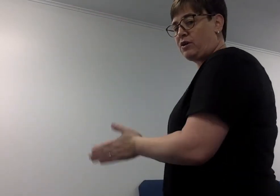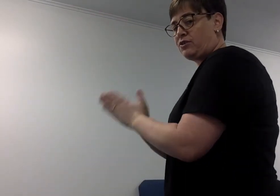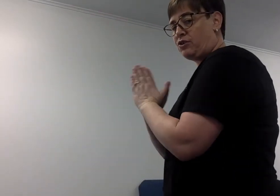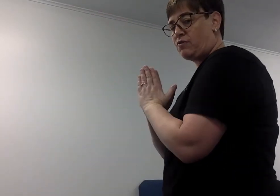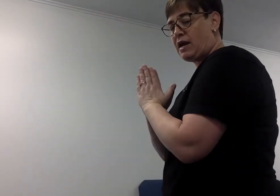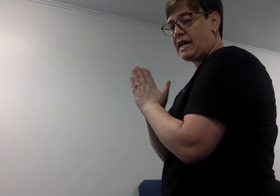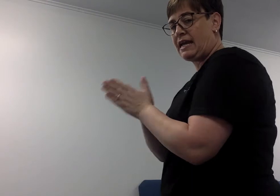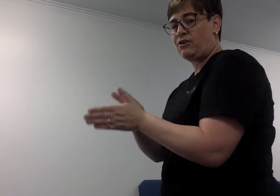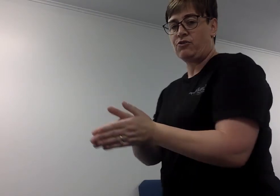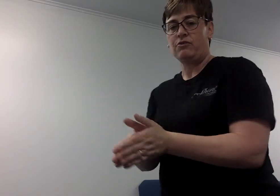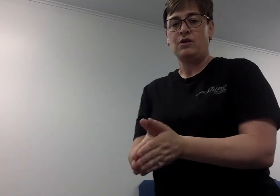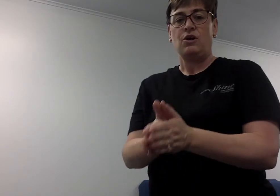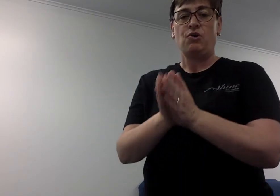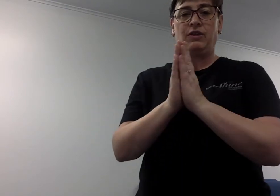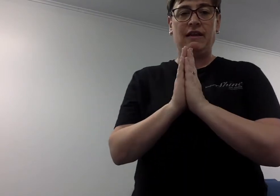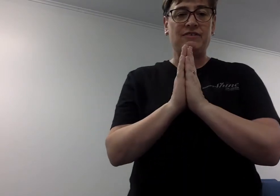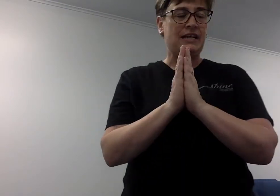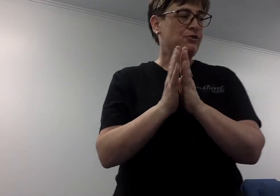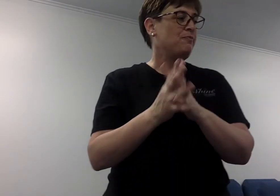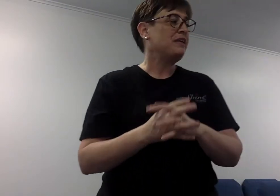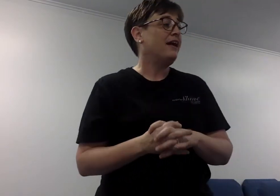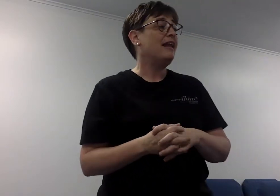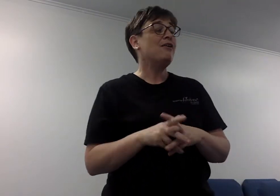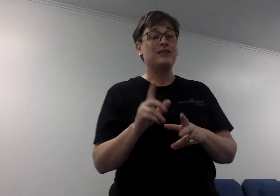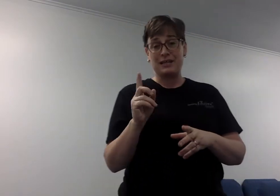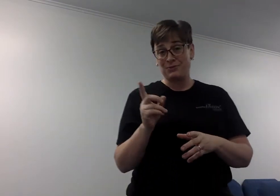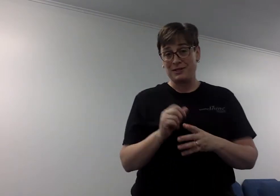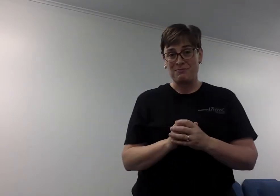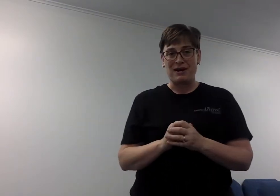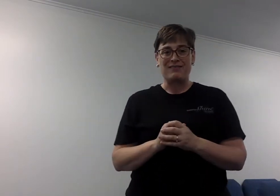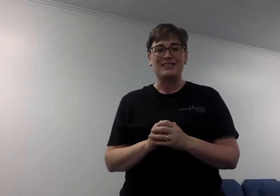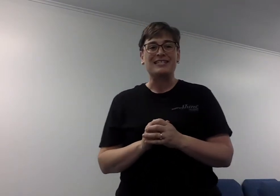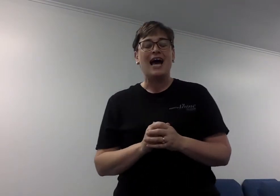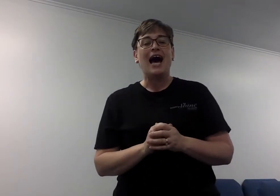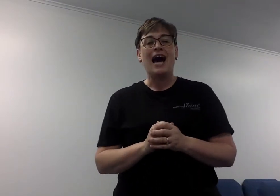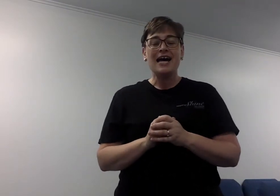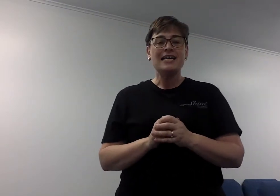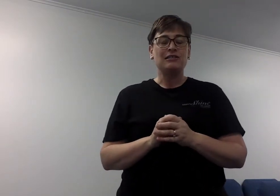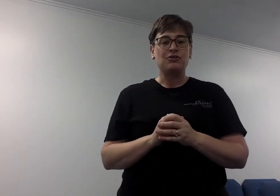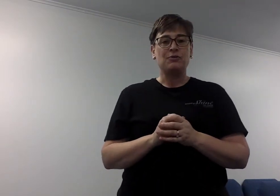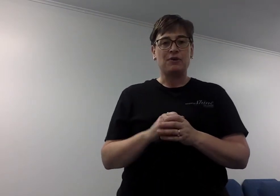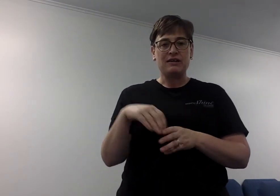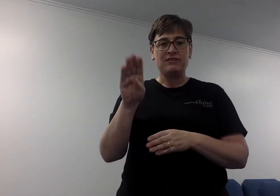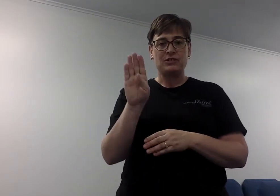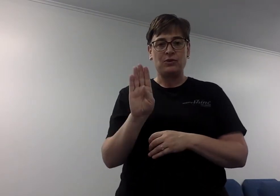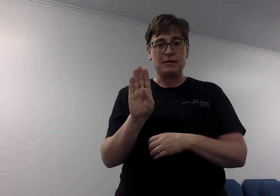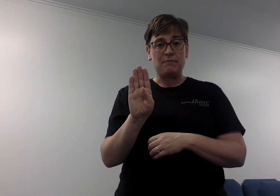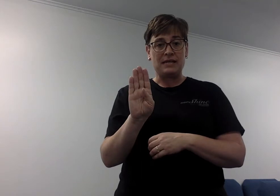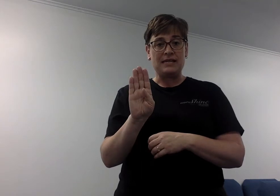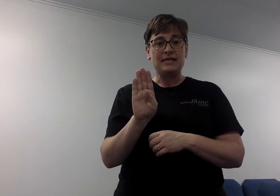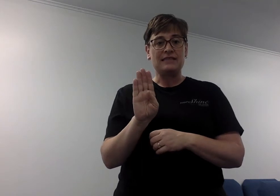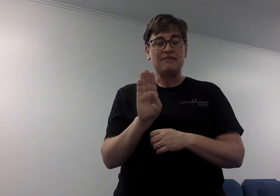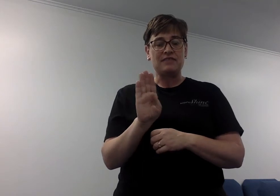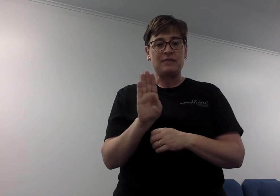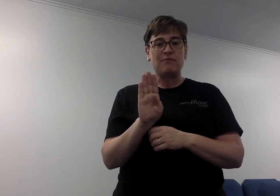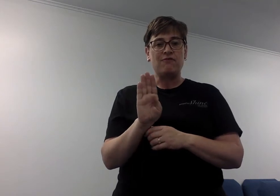you're a right-hander or a left-hander. Now the next one is breakfast. I had learned breakfast with a B, as I've said